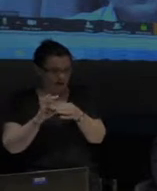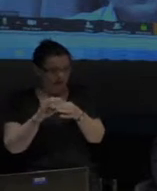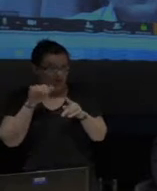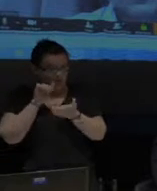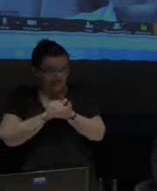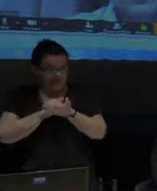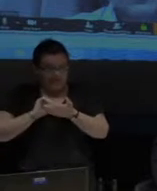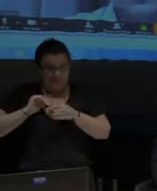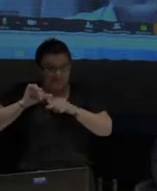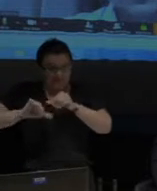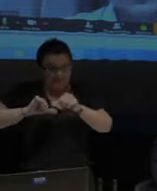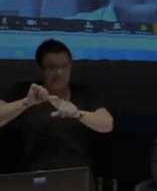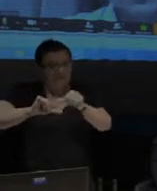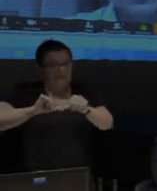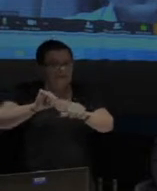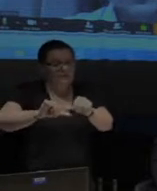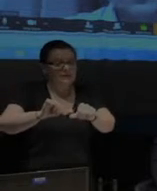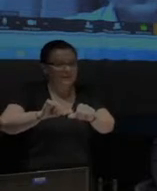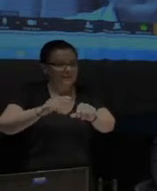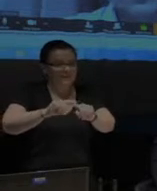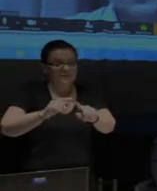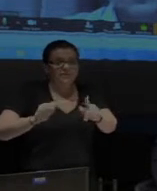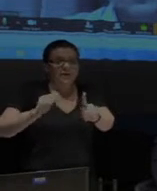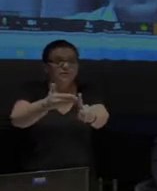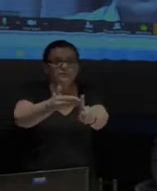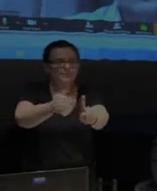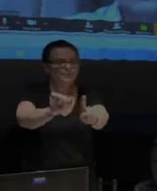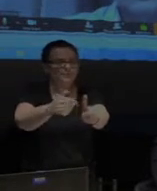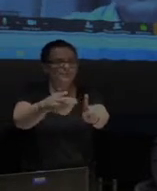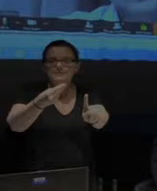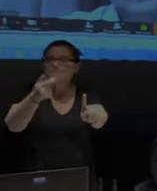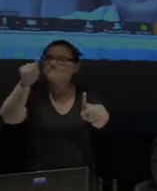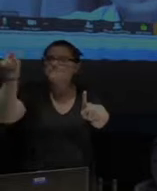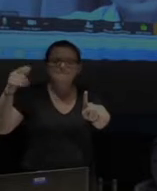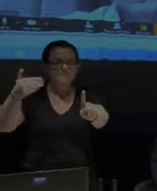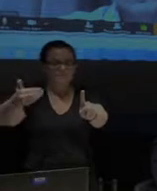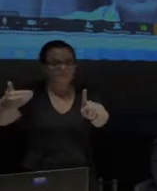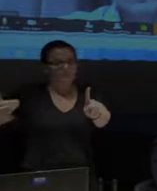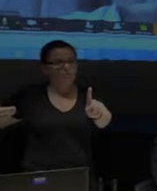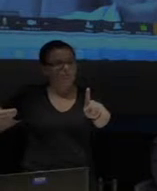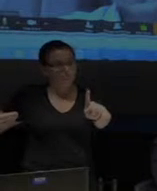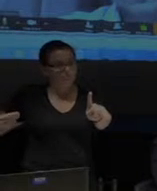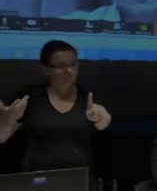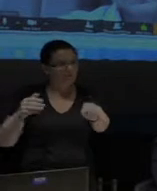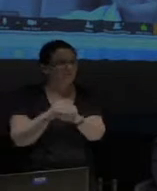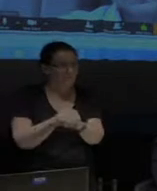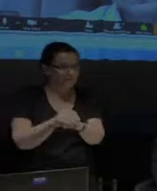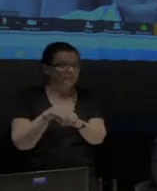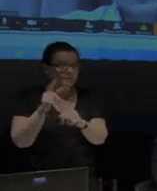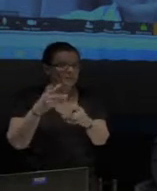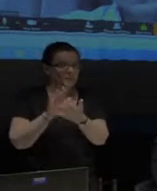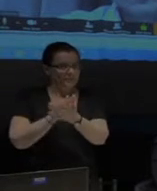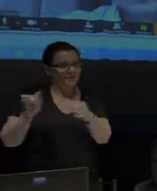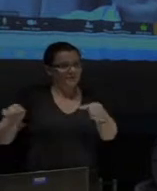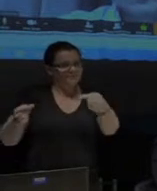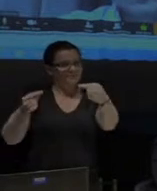go, but I think we're a long way from that in a lot of parts of the country, and that does cause